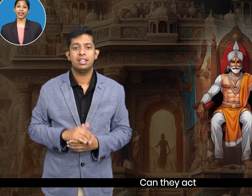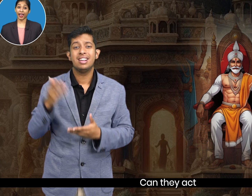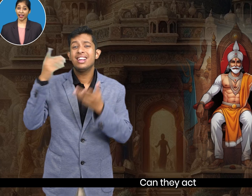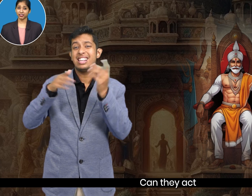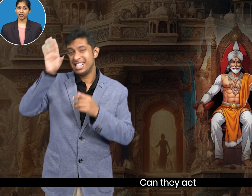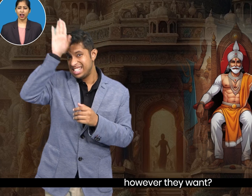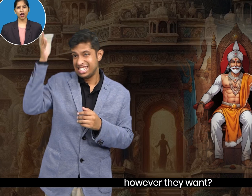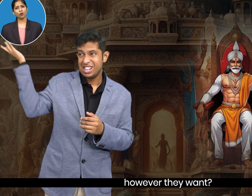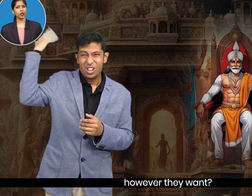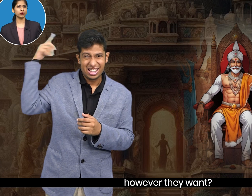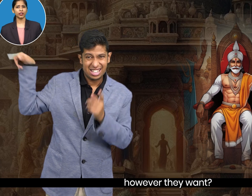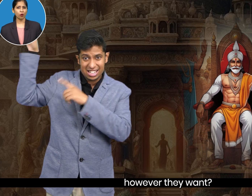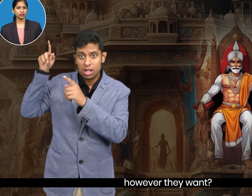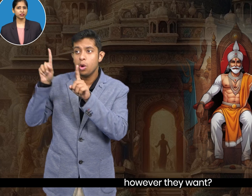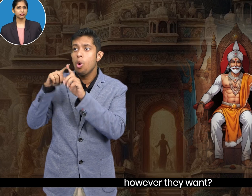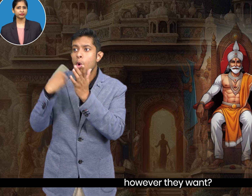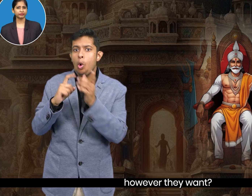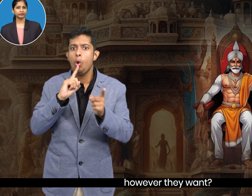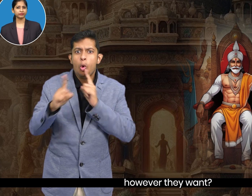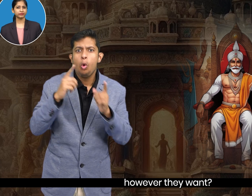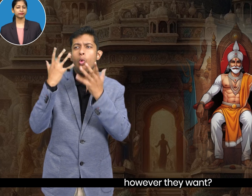Can they act however they want?